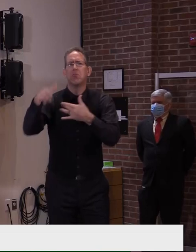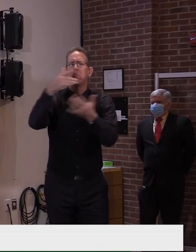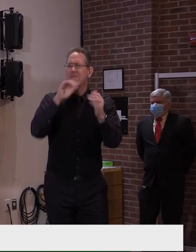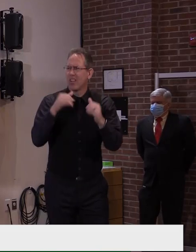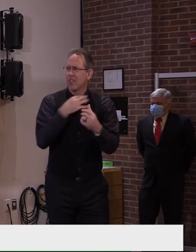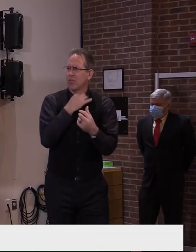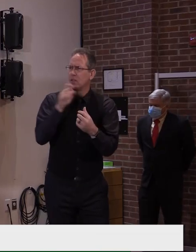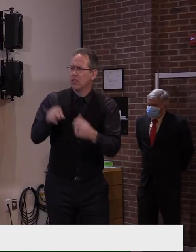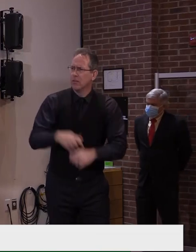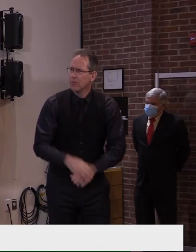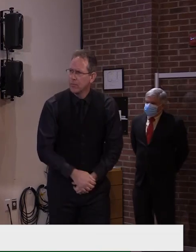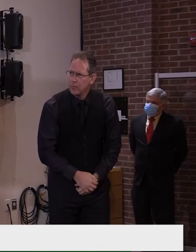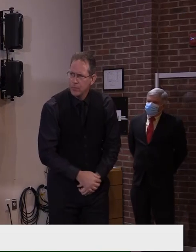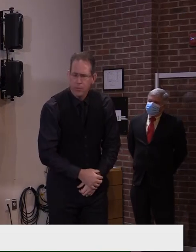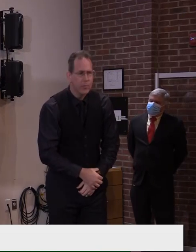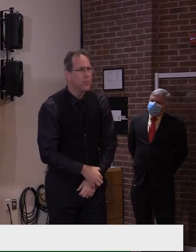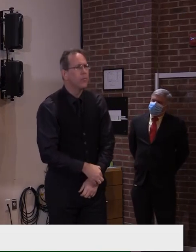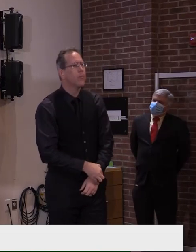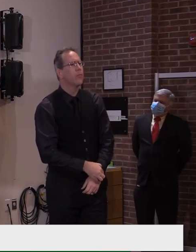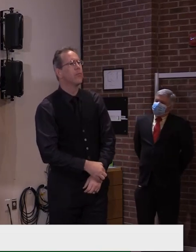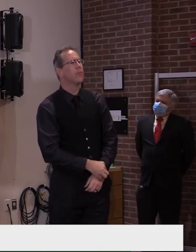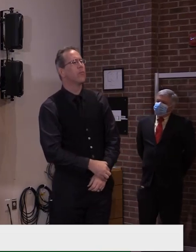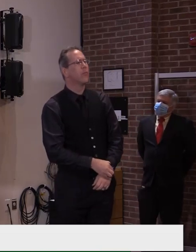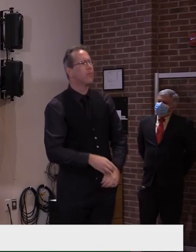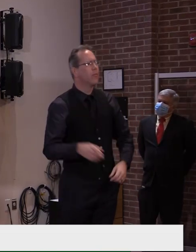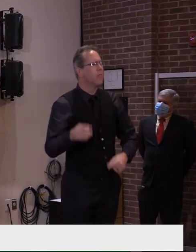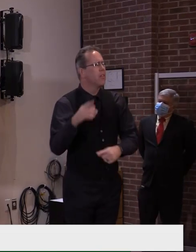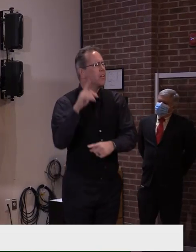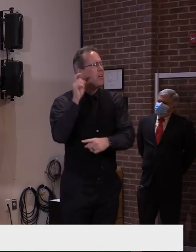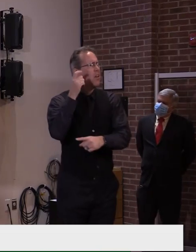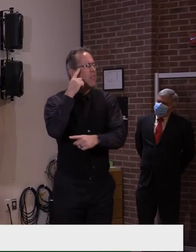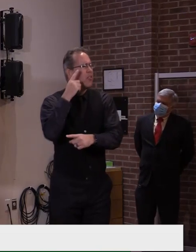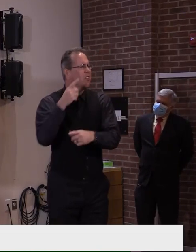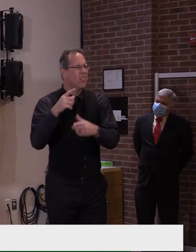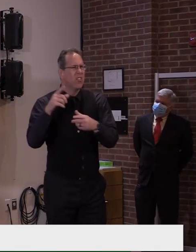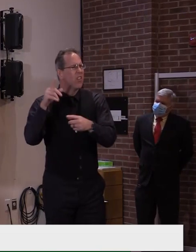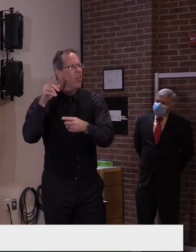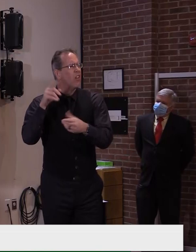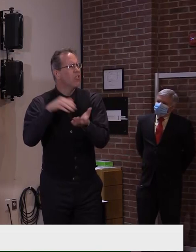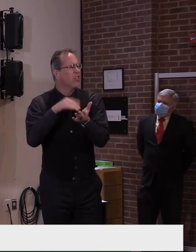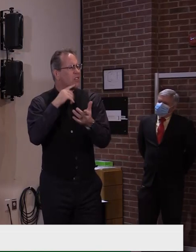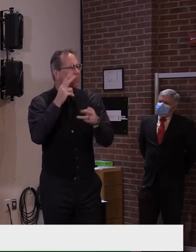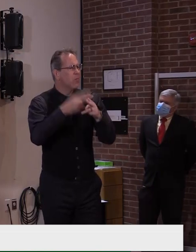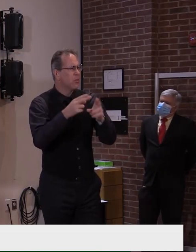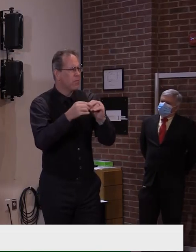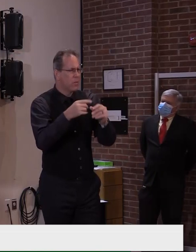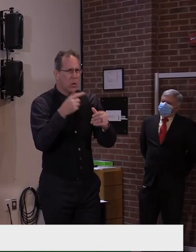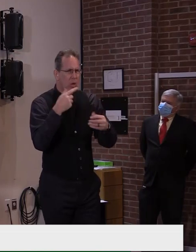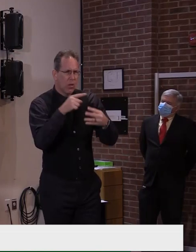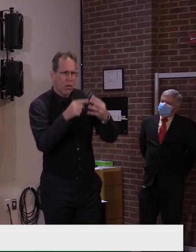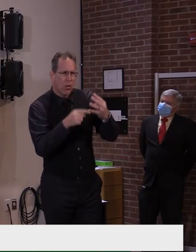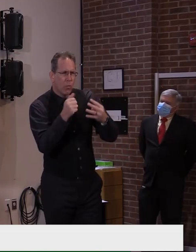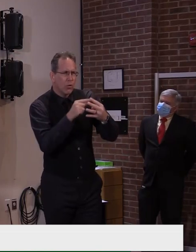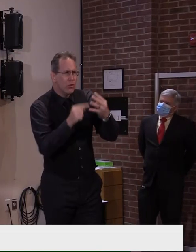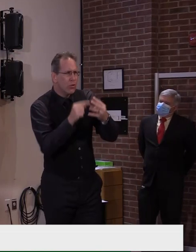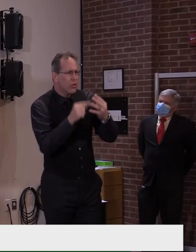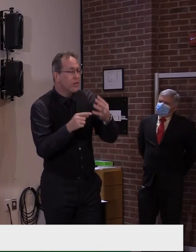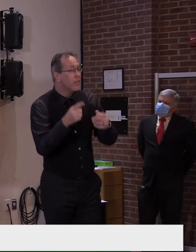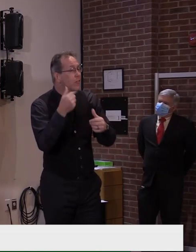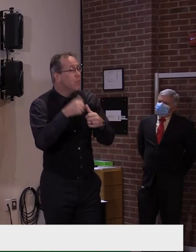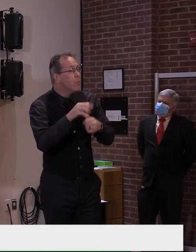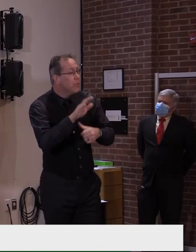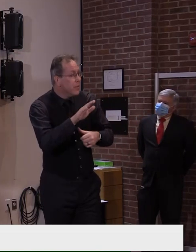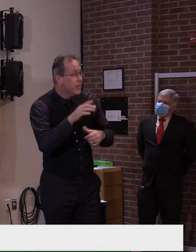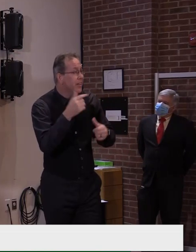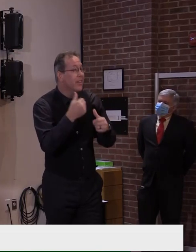know. But some of the, when we heard last week how many cases we had in Vermont and what we have today, what we have